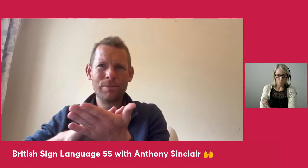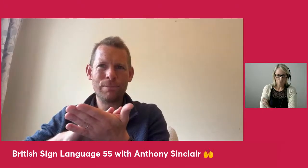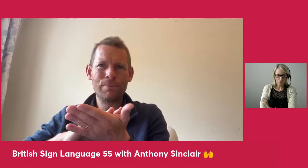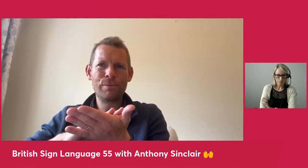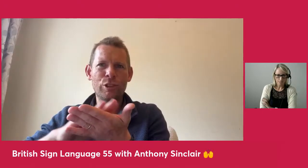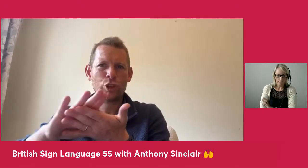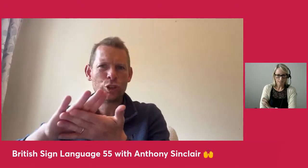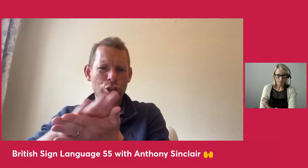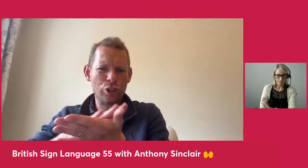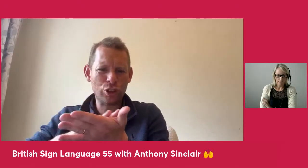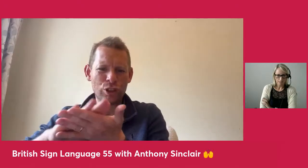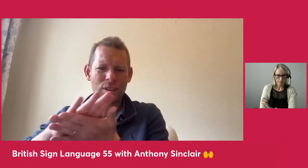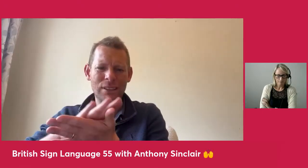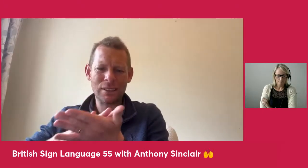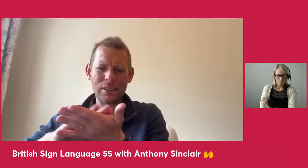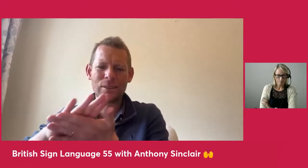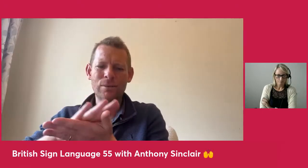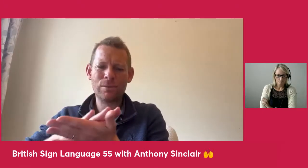So dirty